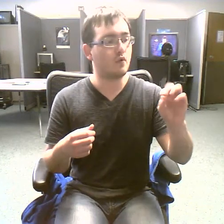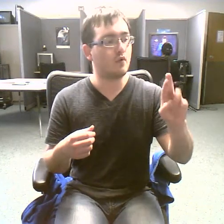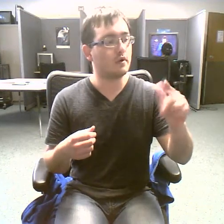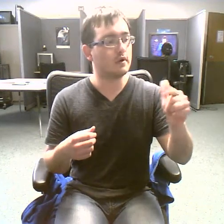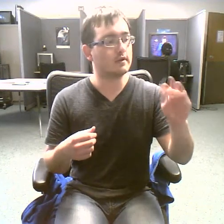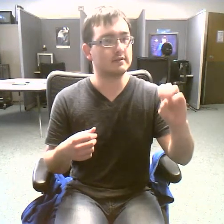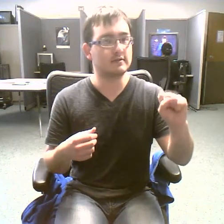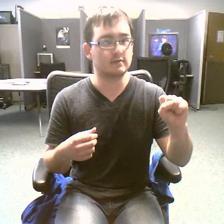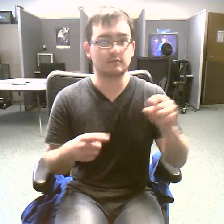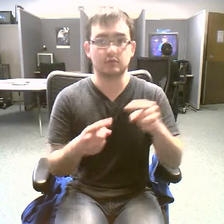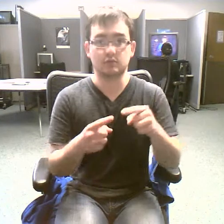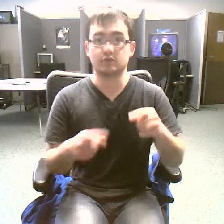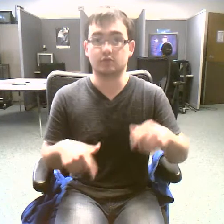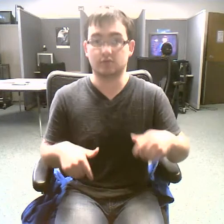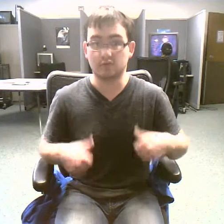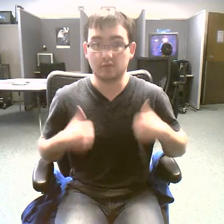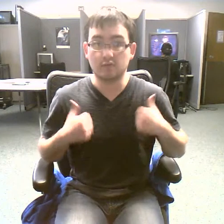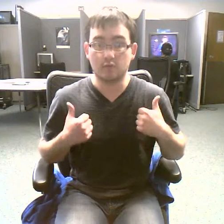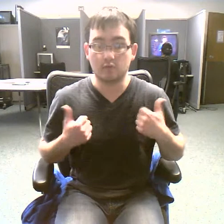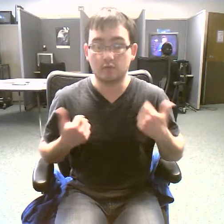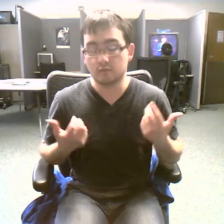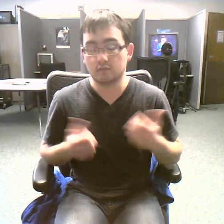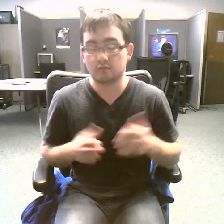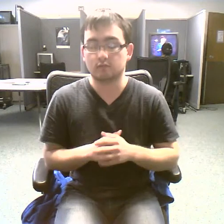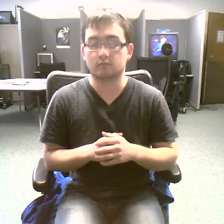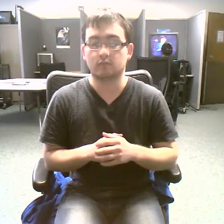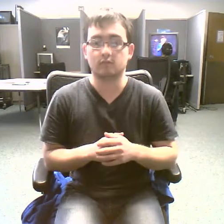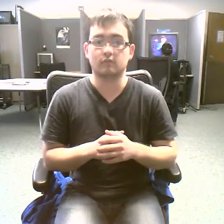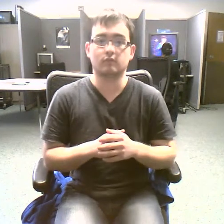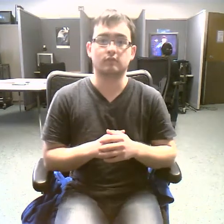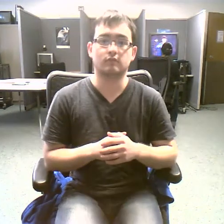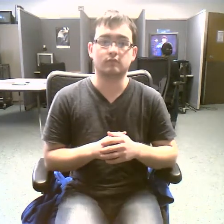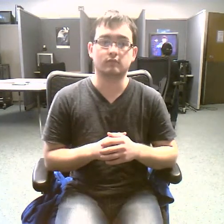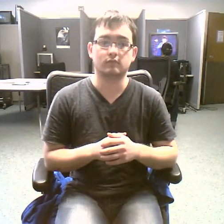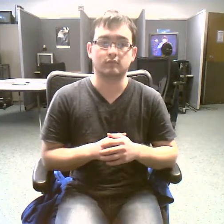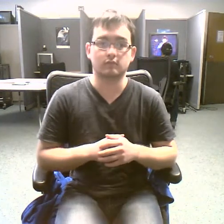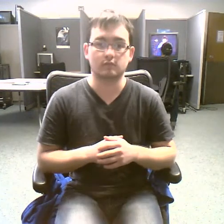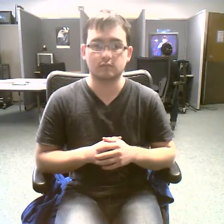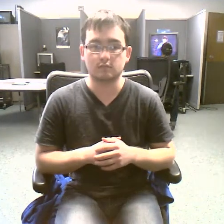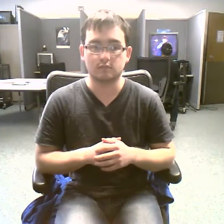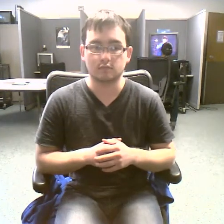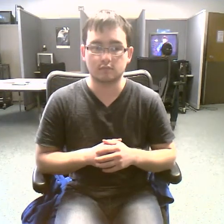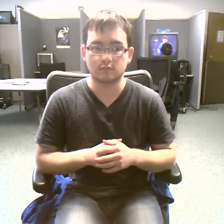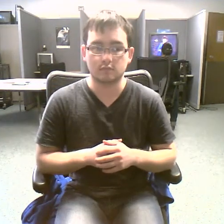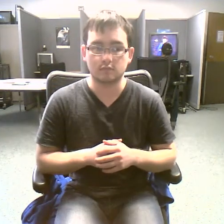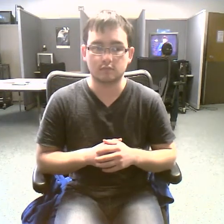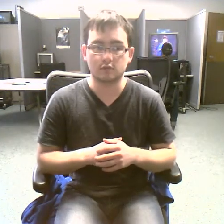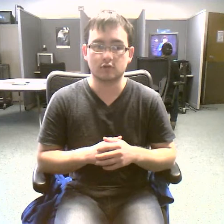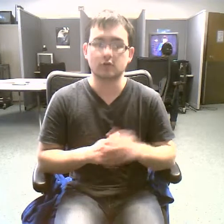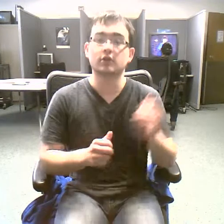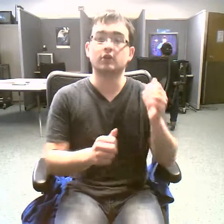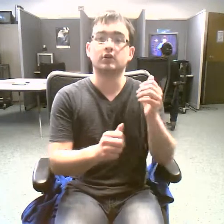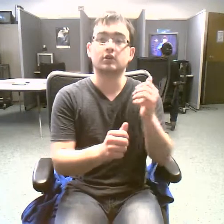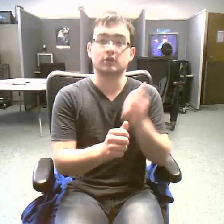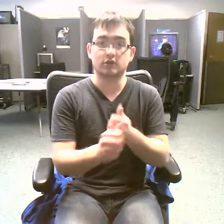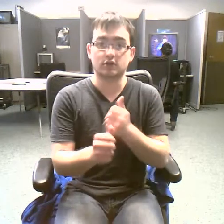cell is to organize. Cells hold a variety of pieces, and each cell has a different set of functions.